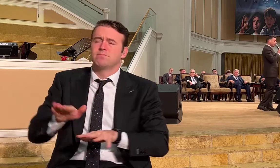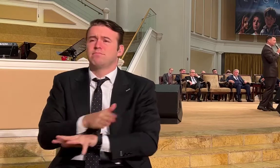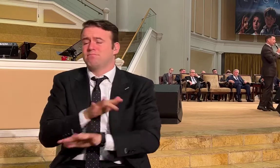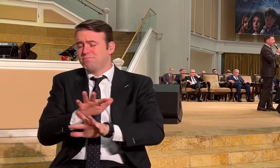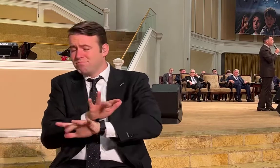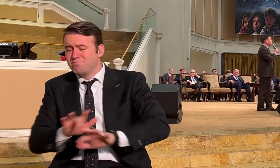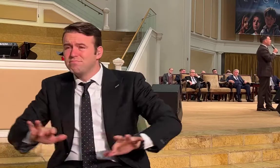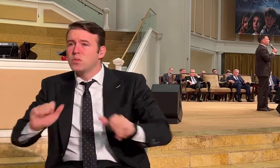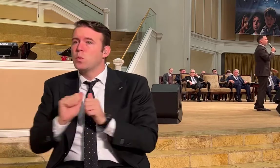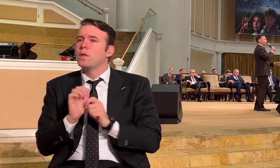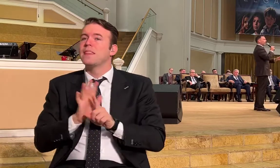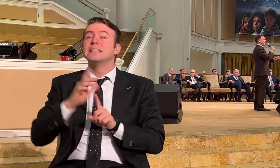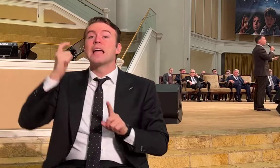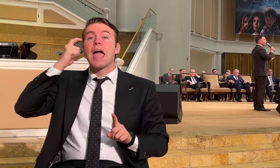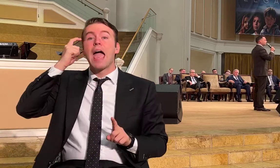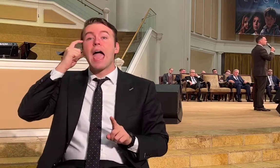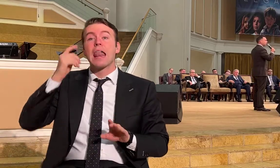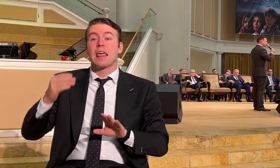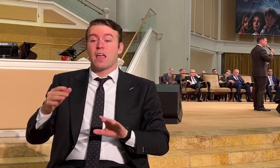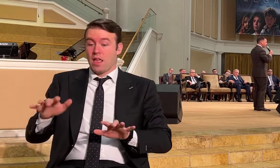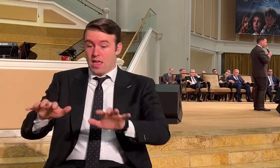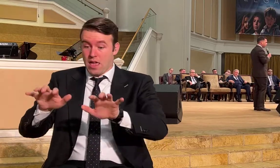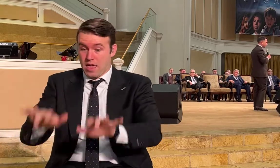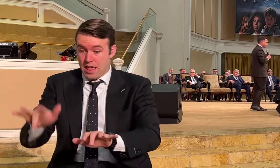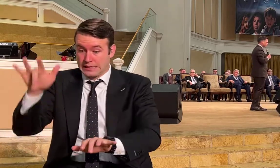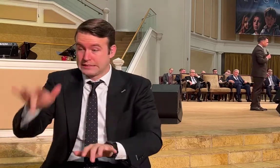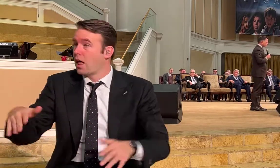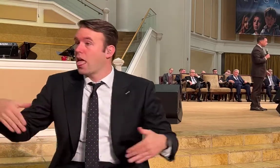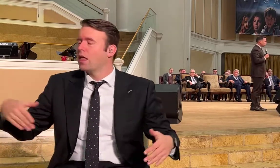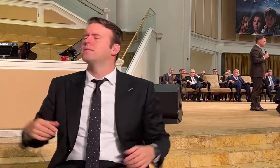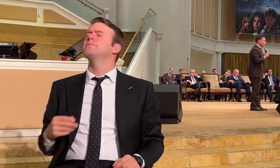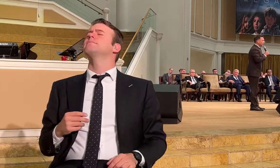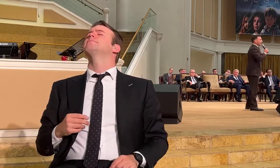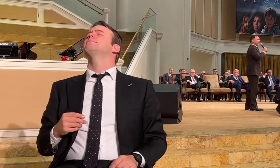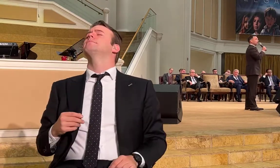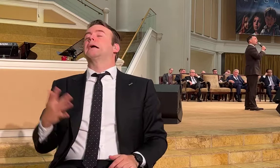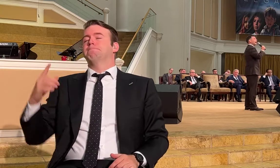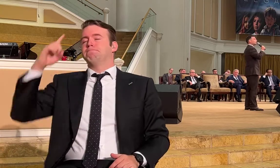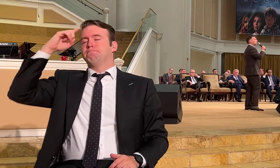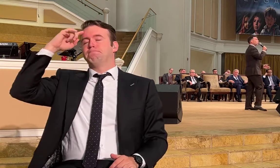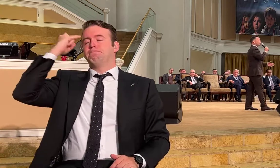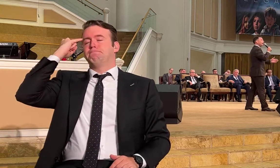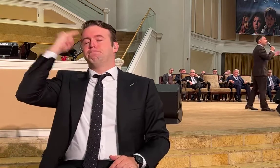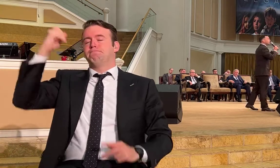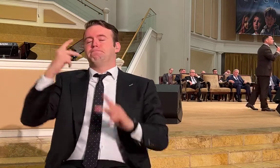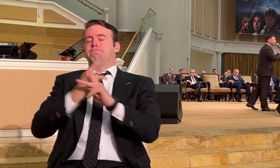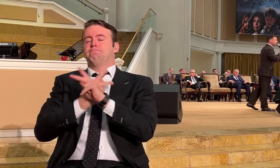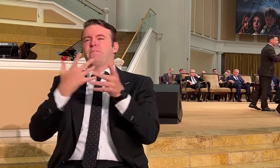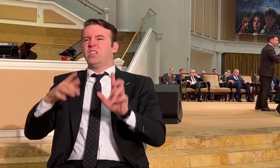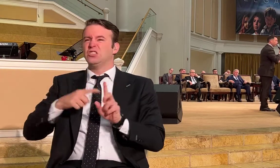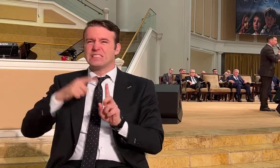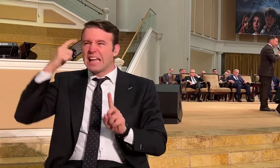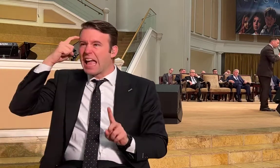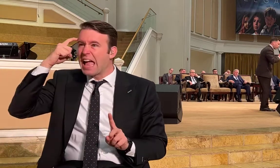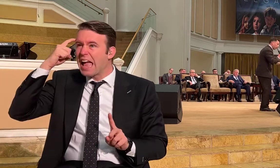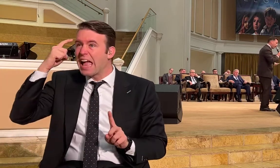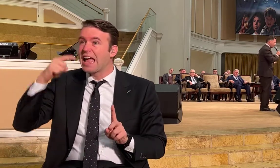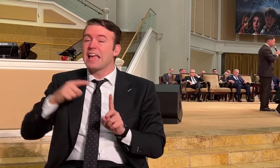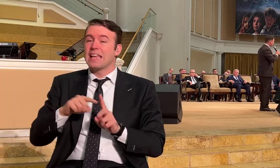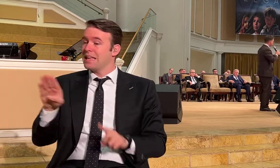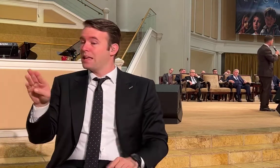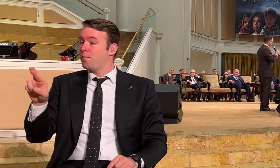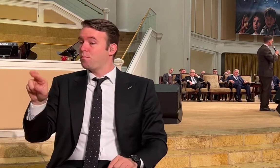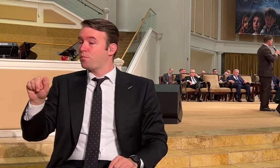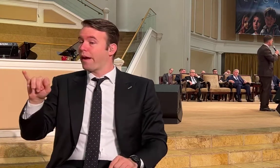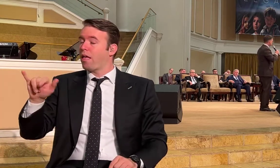music in his head before he ever even touched the piano. He learned how to read music theory in